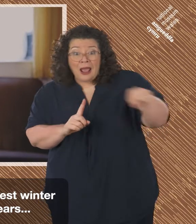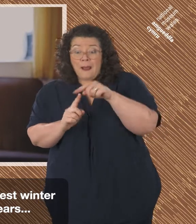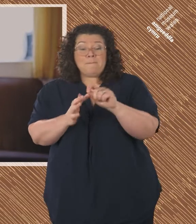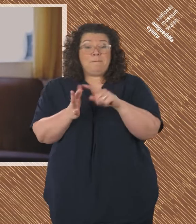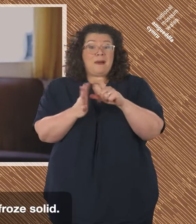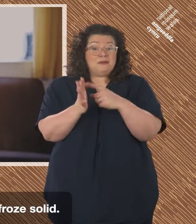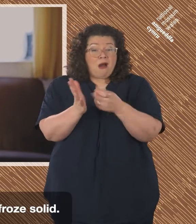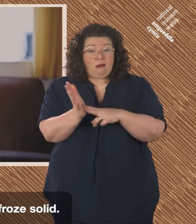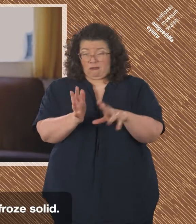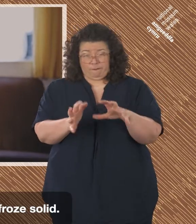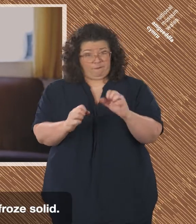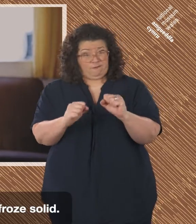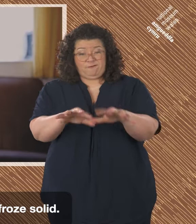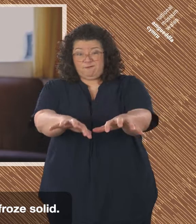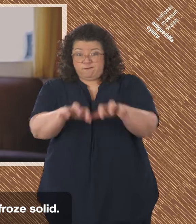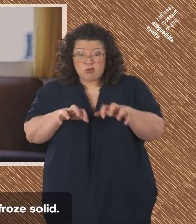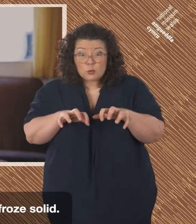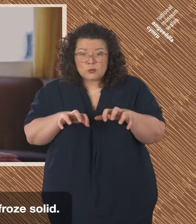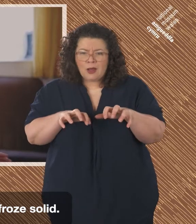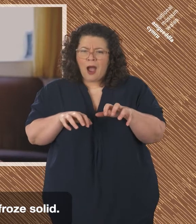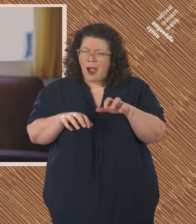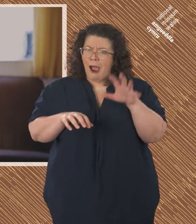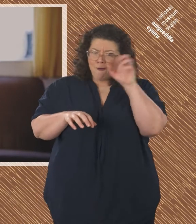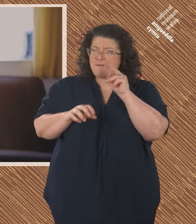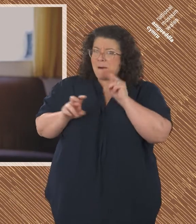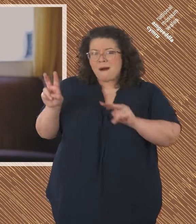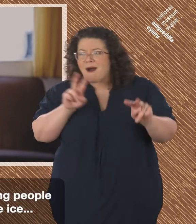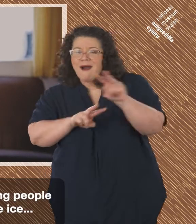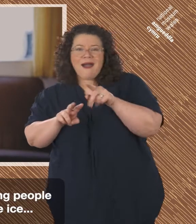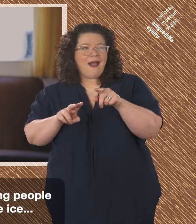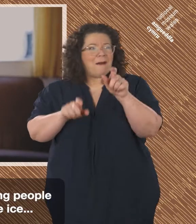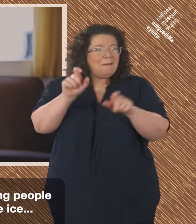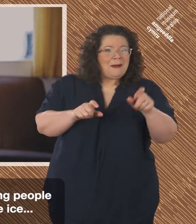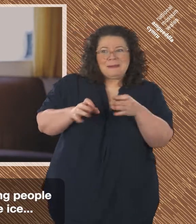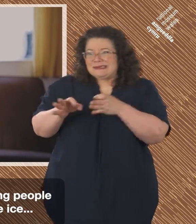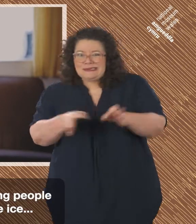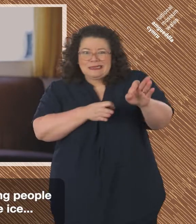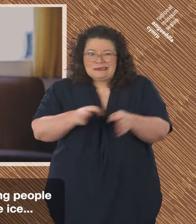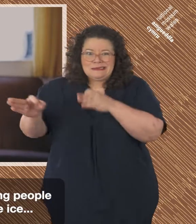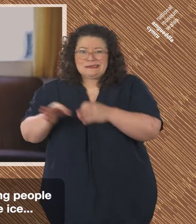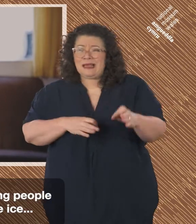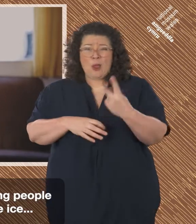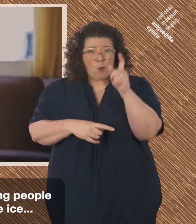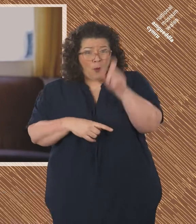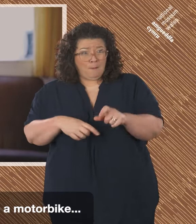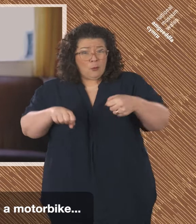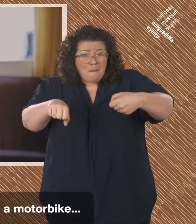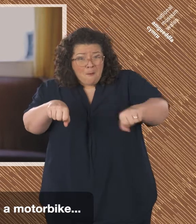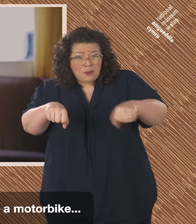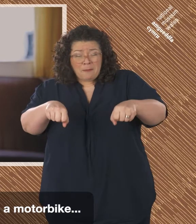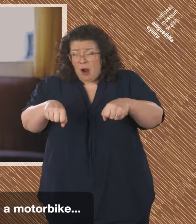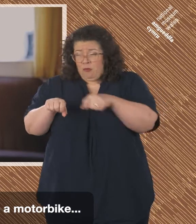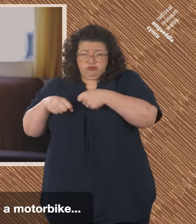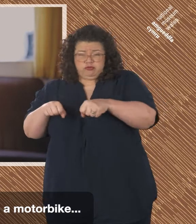years. And Llin Patarn froze solid. I remember seeing people skating on the ice. And